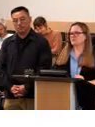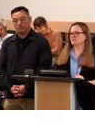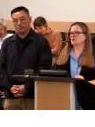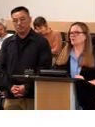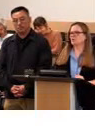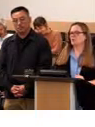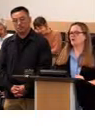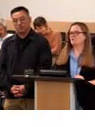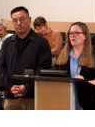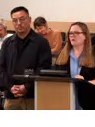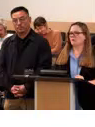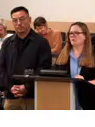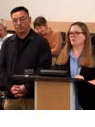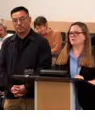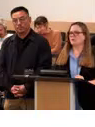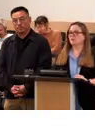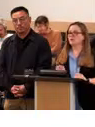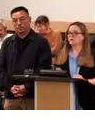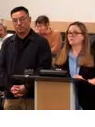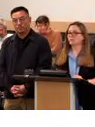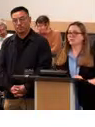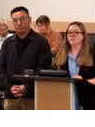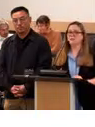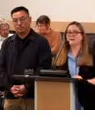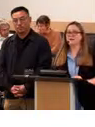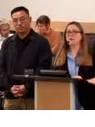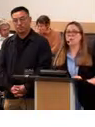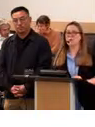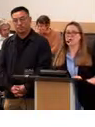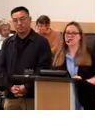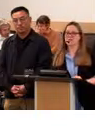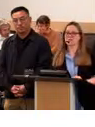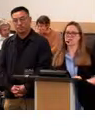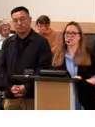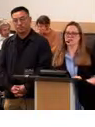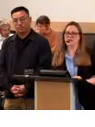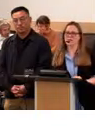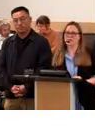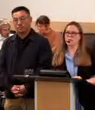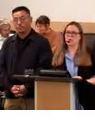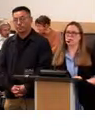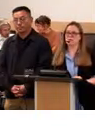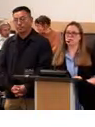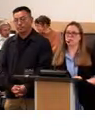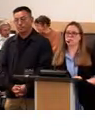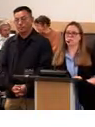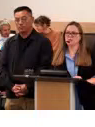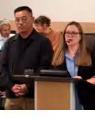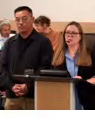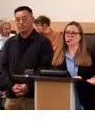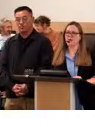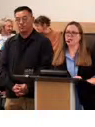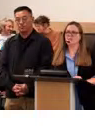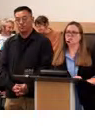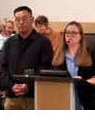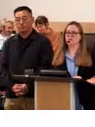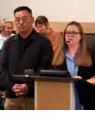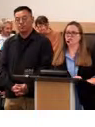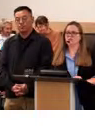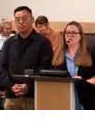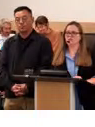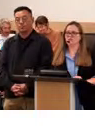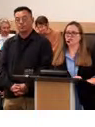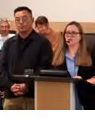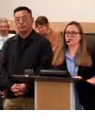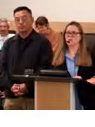sessions were well rated, whether they were internally led or externally led. Participants, 90%